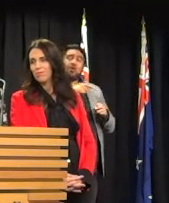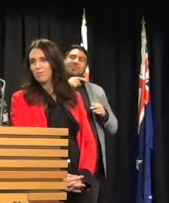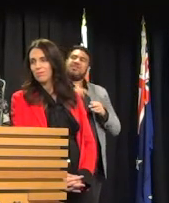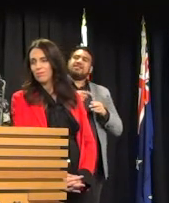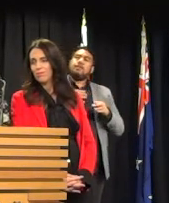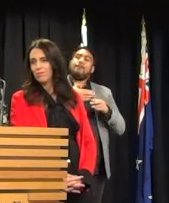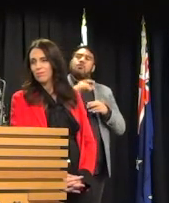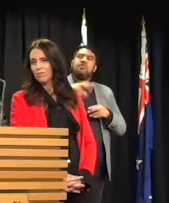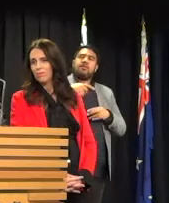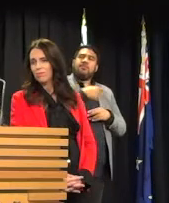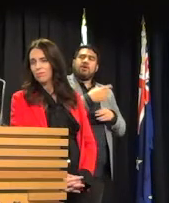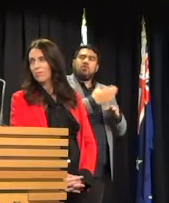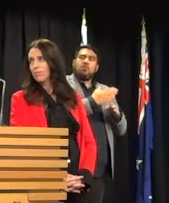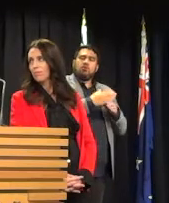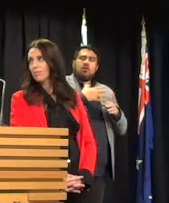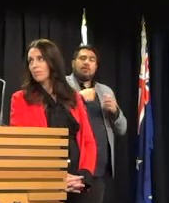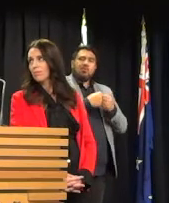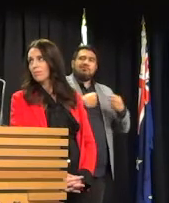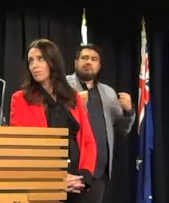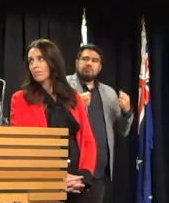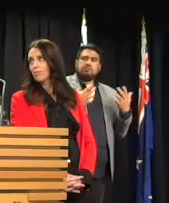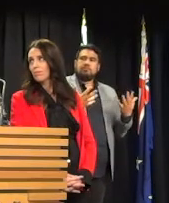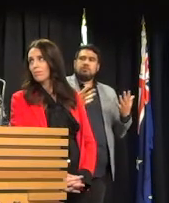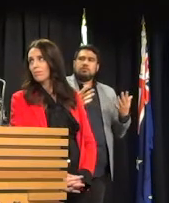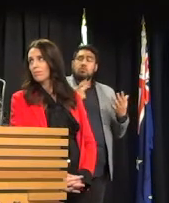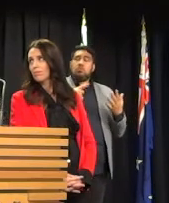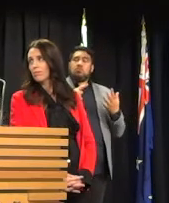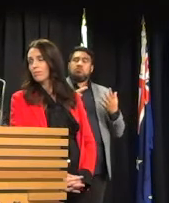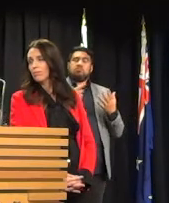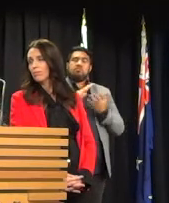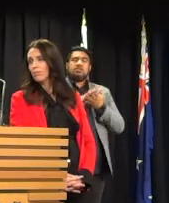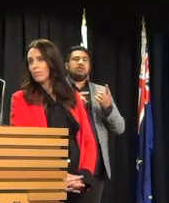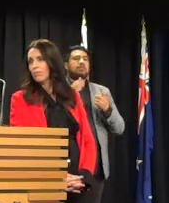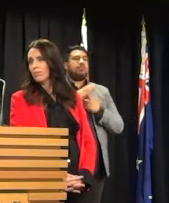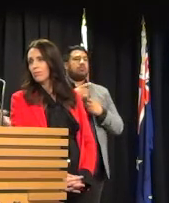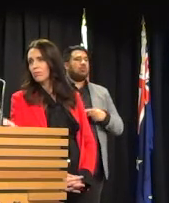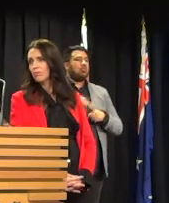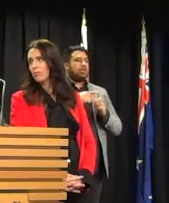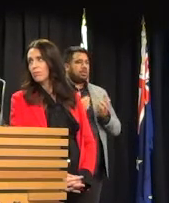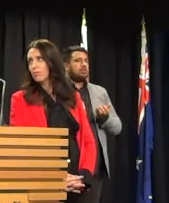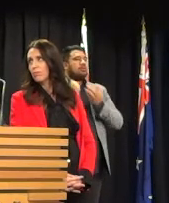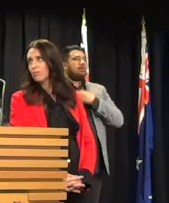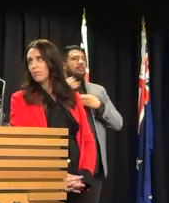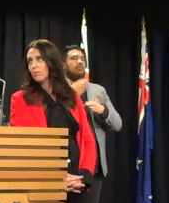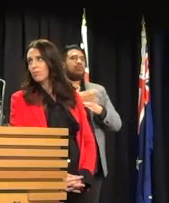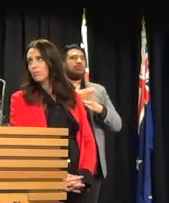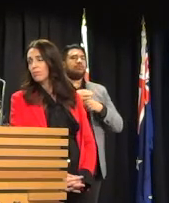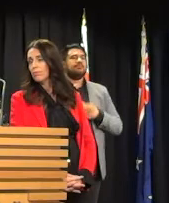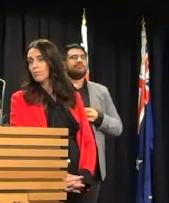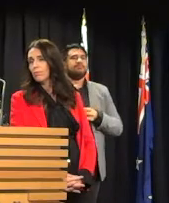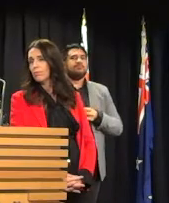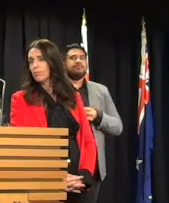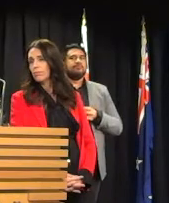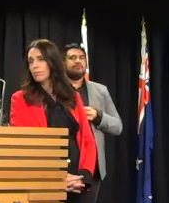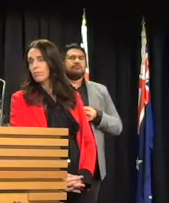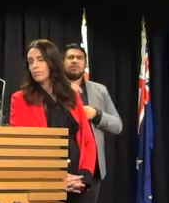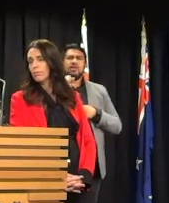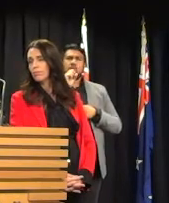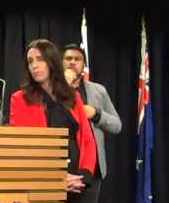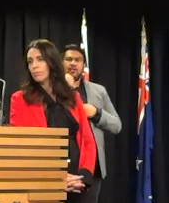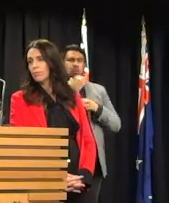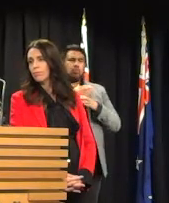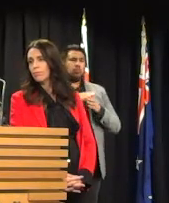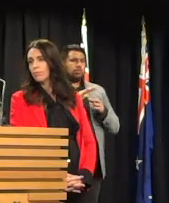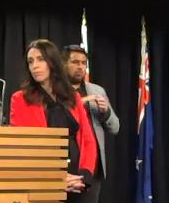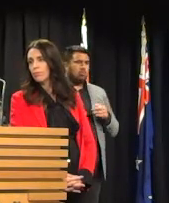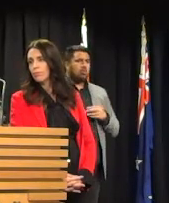policy did, and so it's important that we undertake that work. And in fact, there will be work that is happening across government on this.